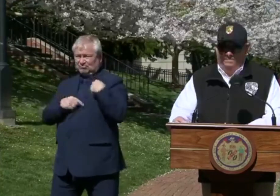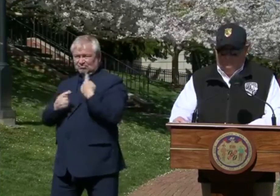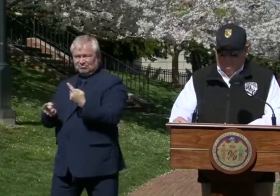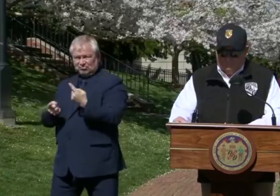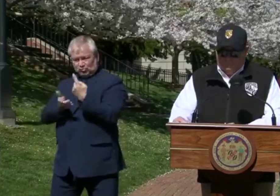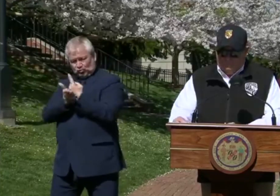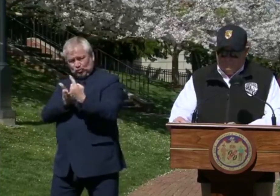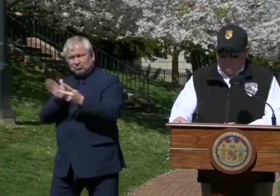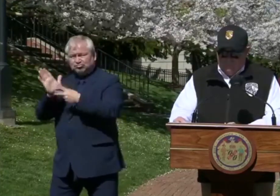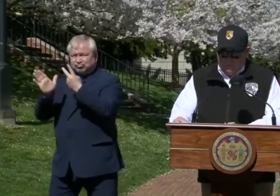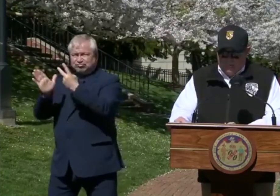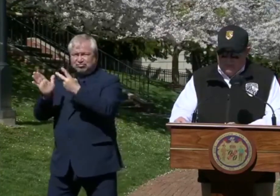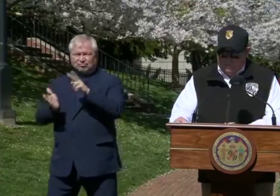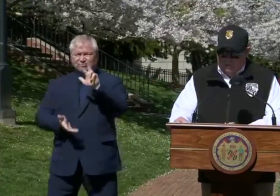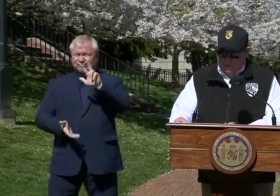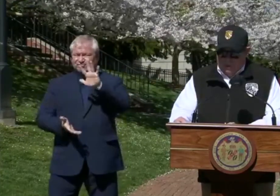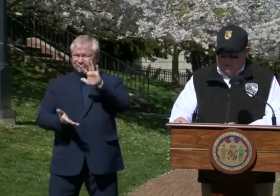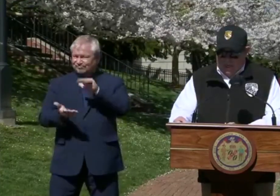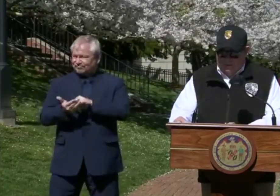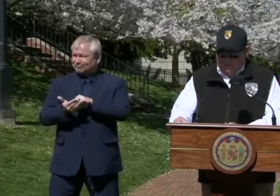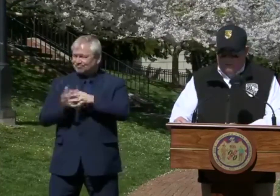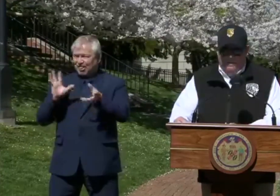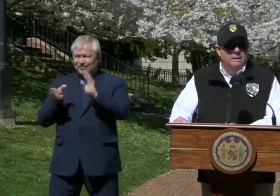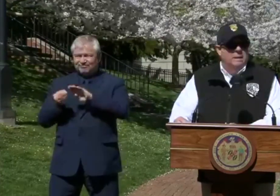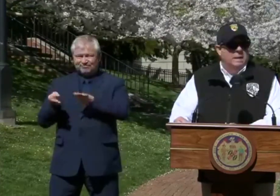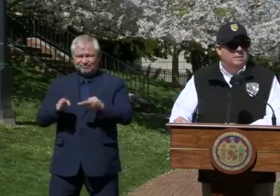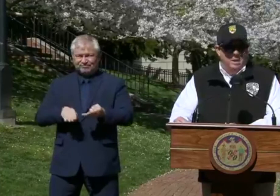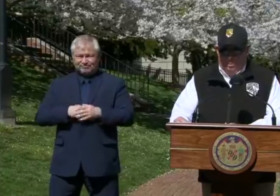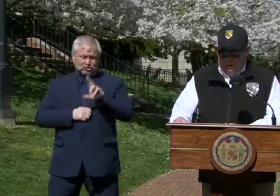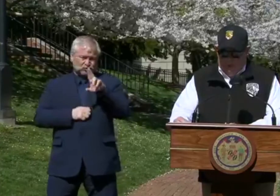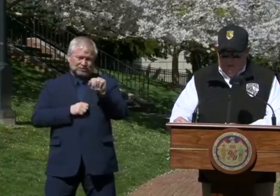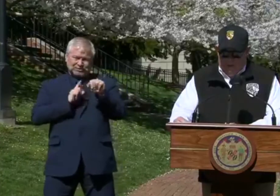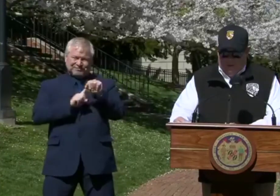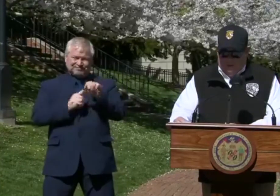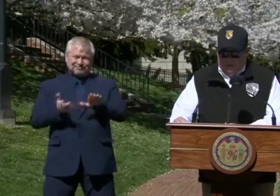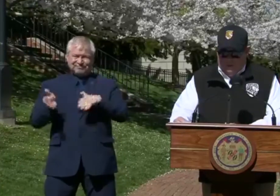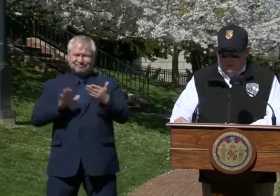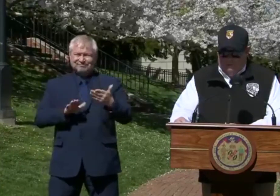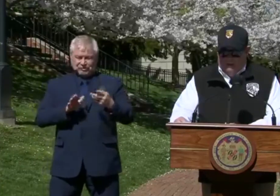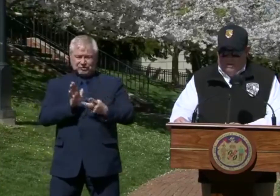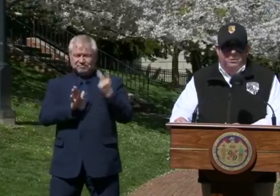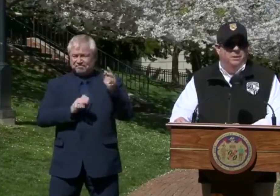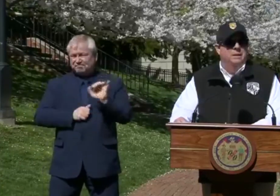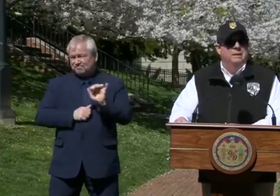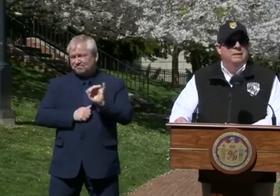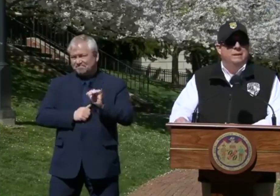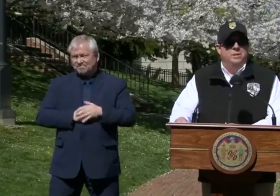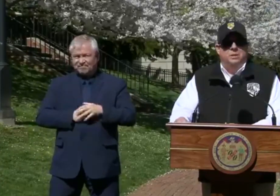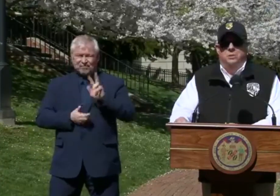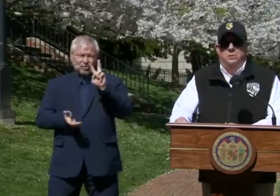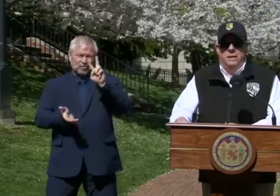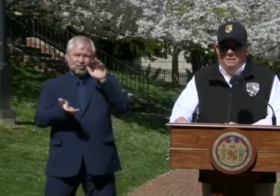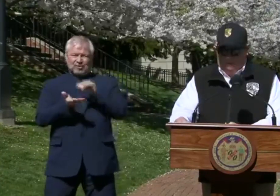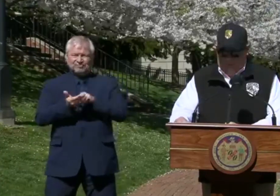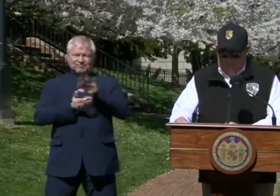35,000. And the number of U.S. deaths has doubled to nearly 2,500 in